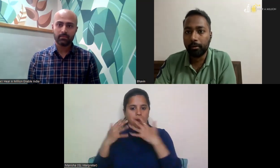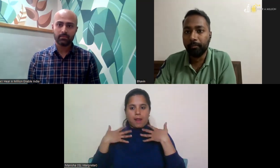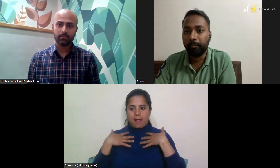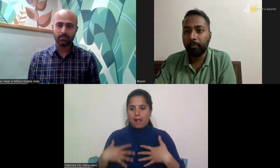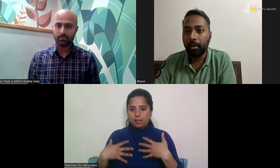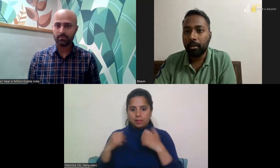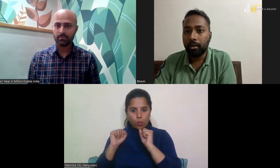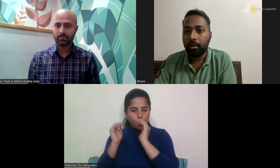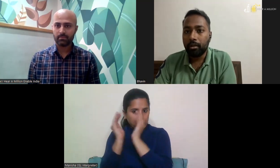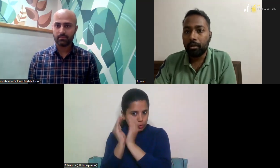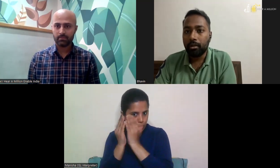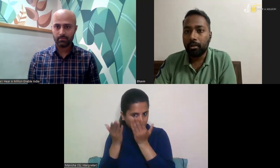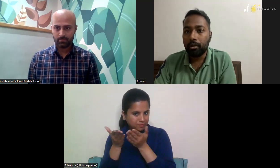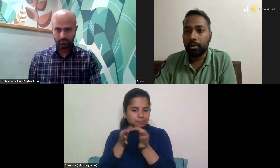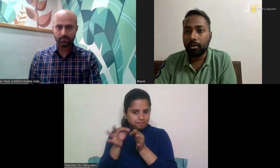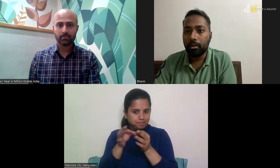right?